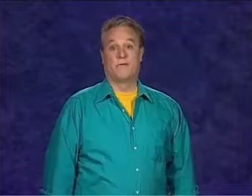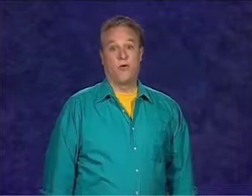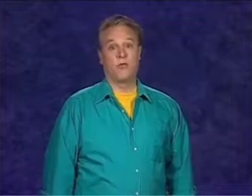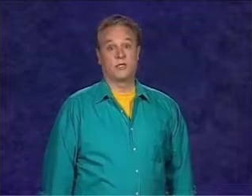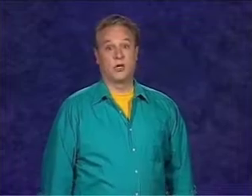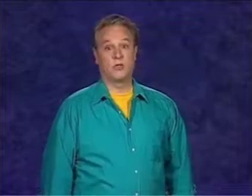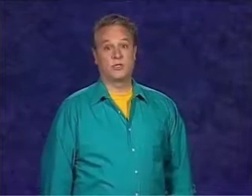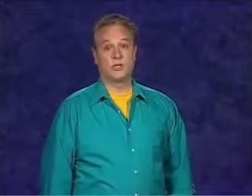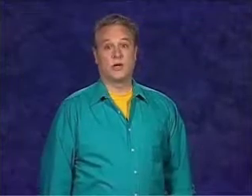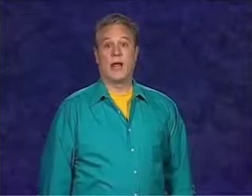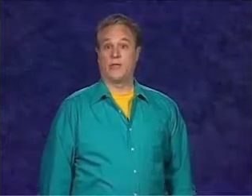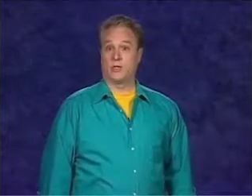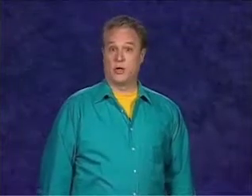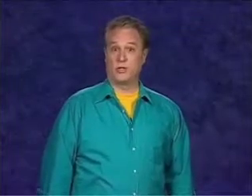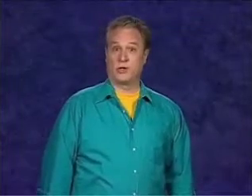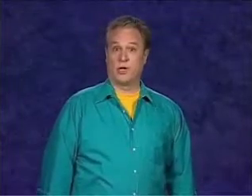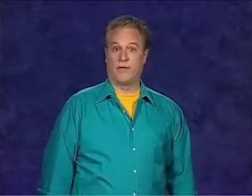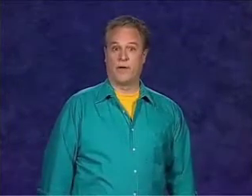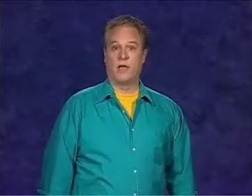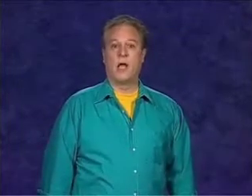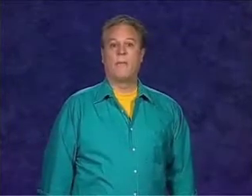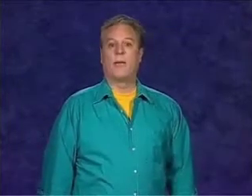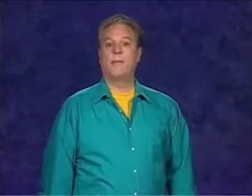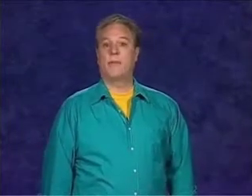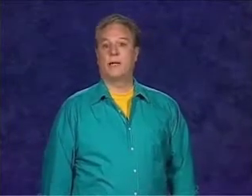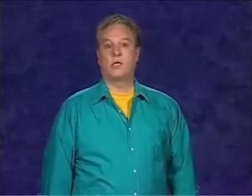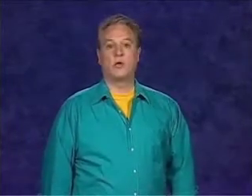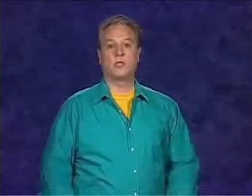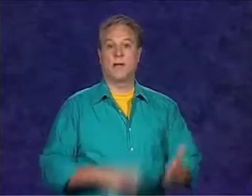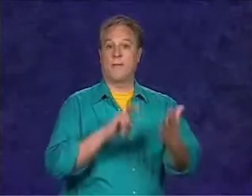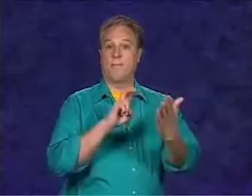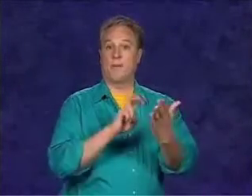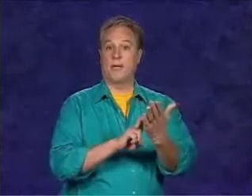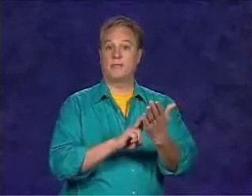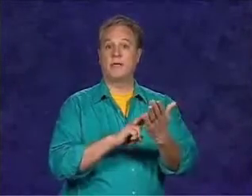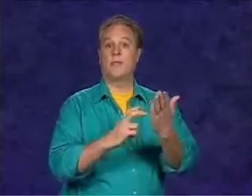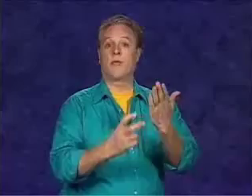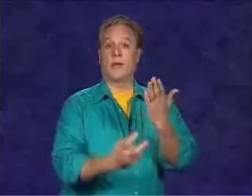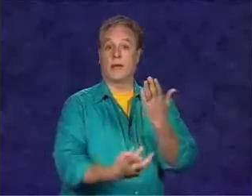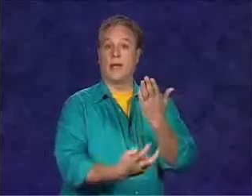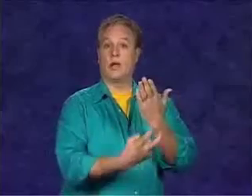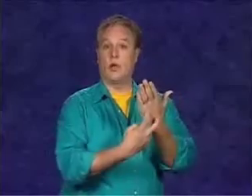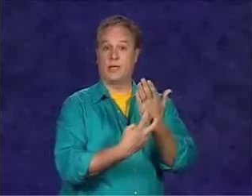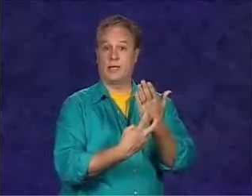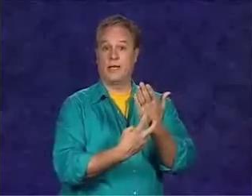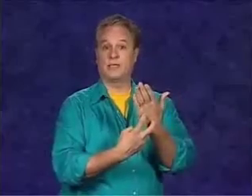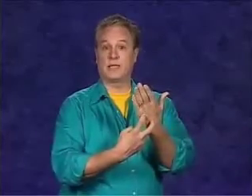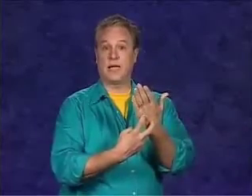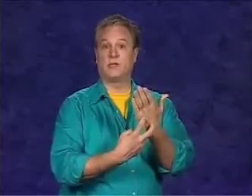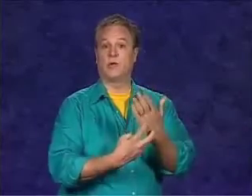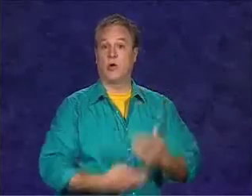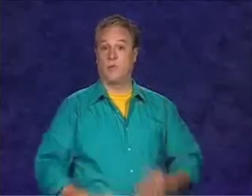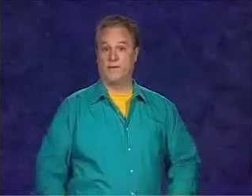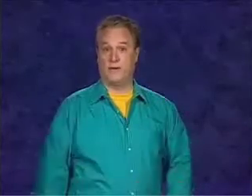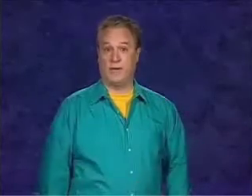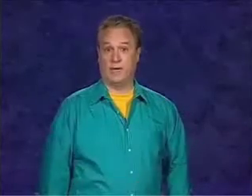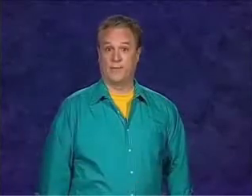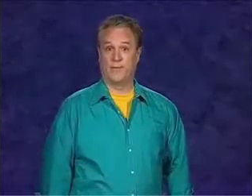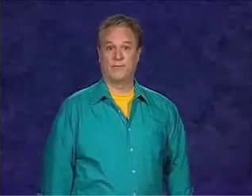Before the toaster and the toaster oven, people made toast by piercing the bread and holding each side to an open flame.